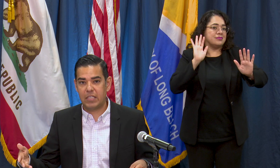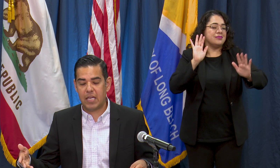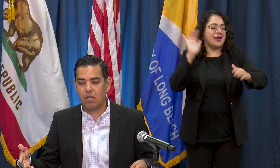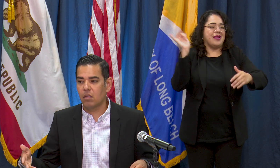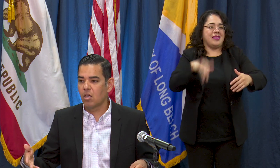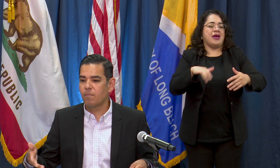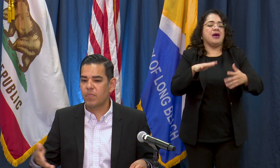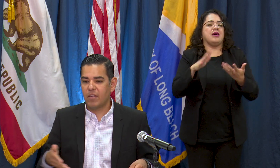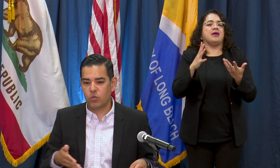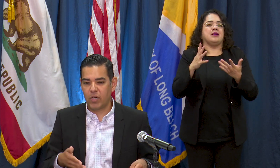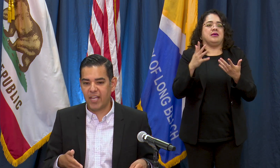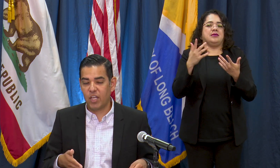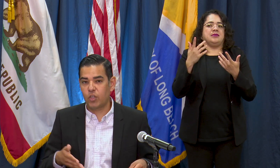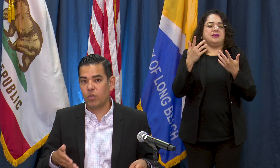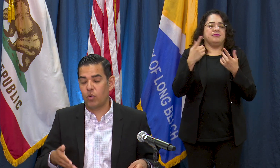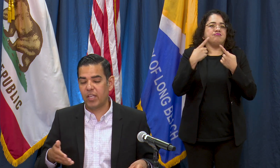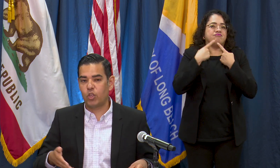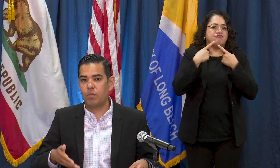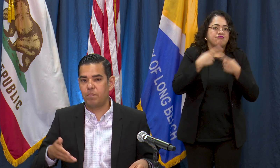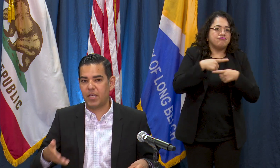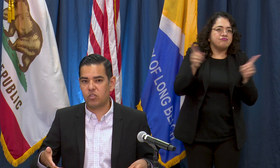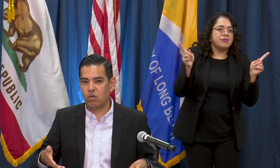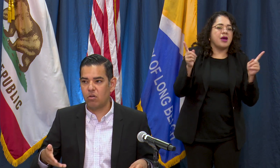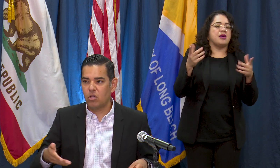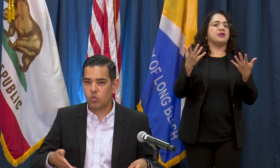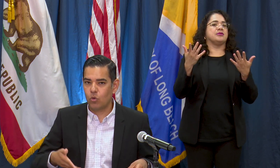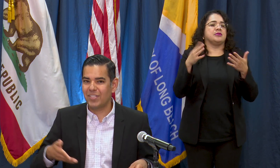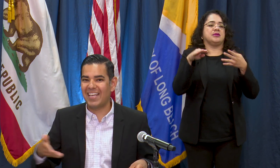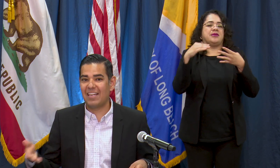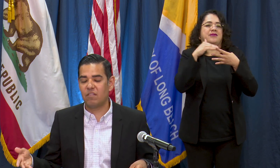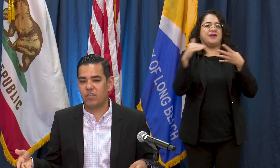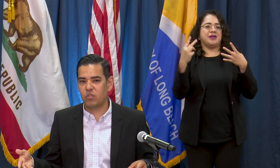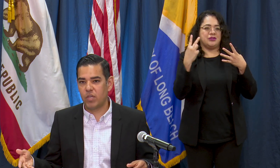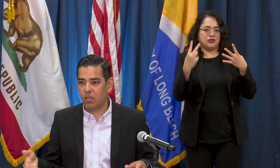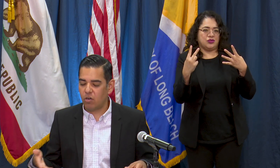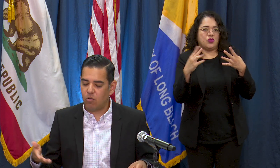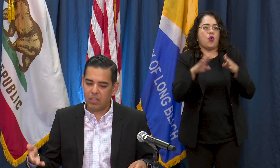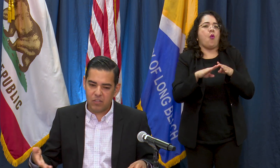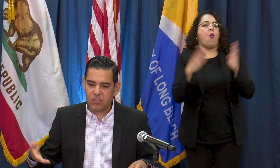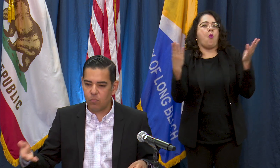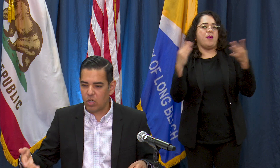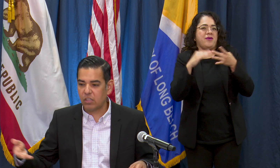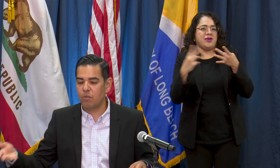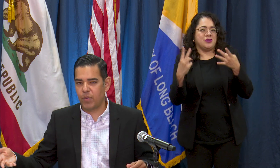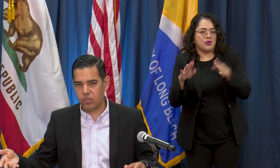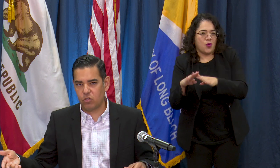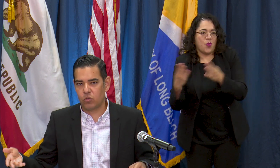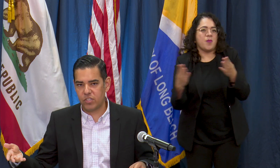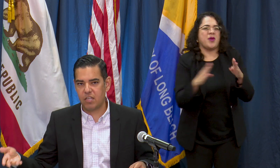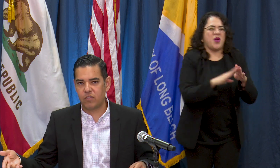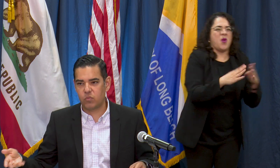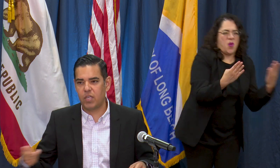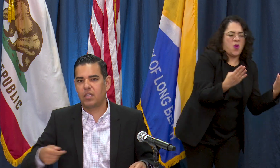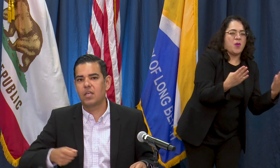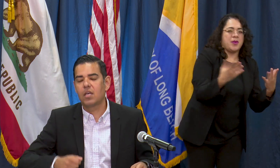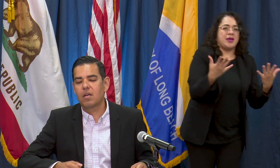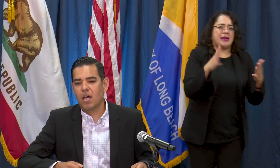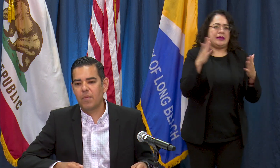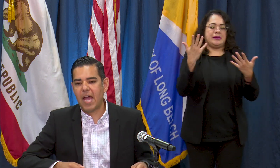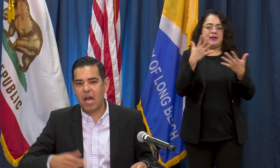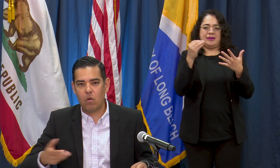and the retail. And so we're going to get a really good picture towards the end of this week, or at least a more clear picture towards the end of this